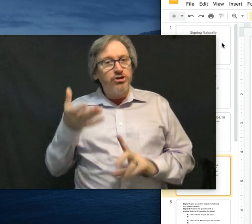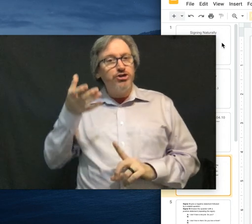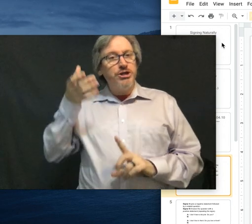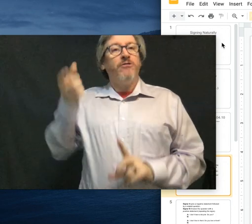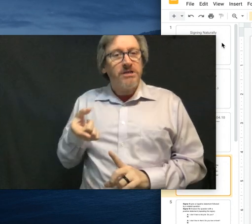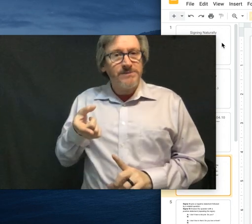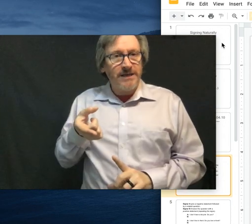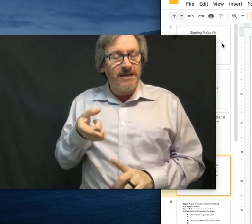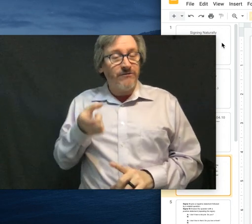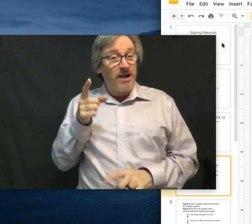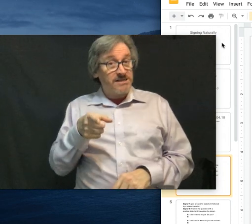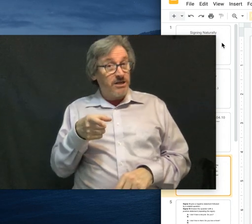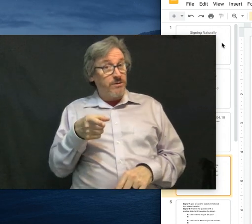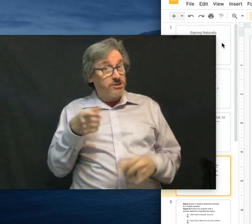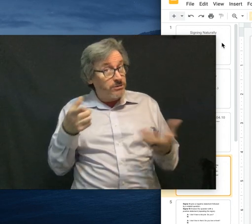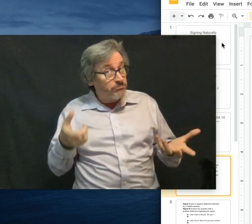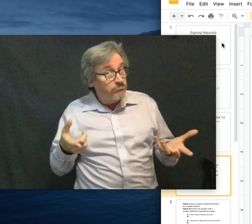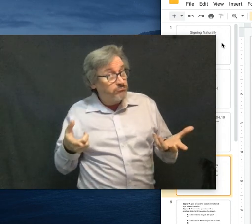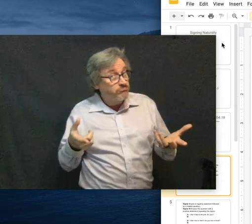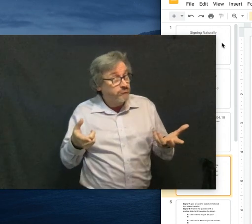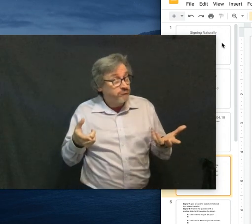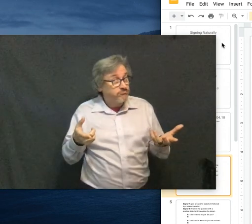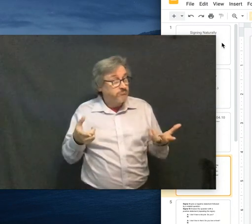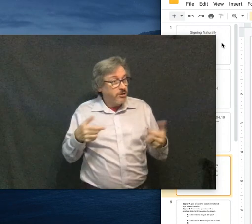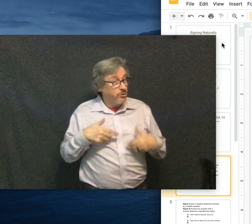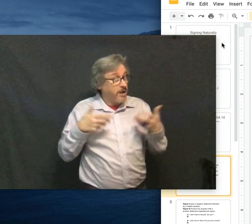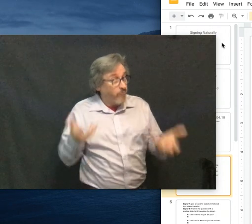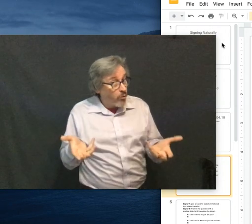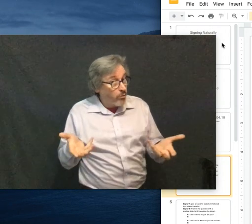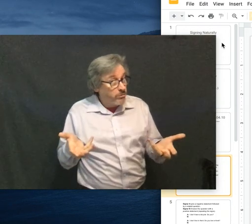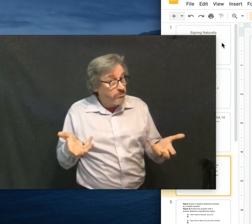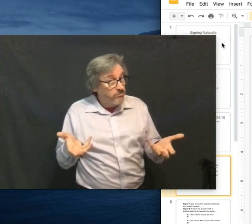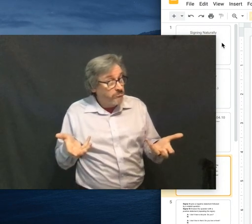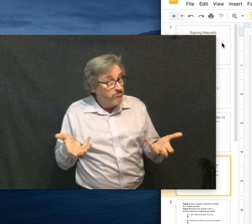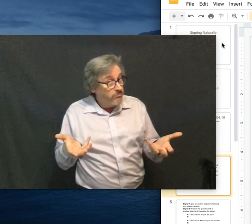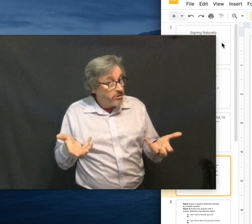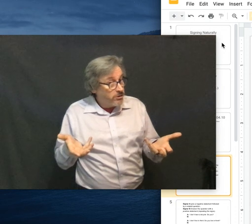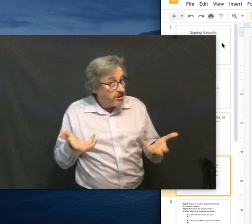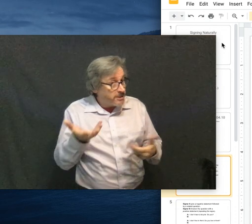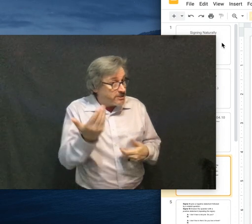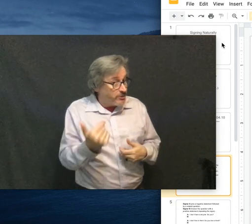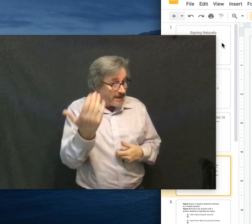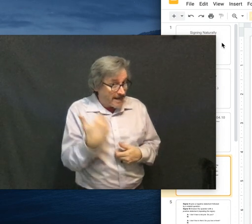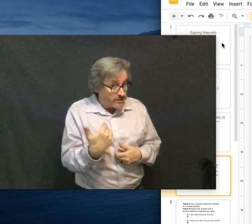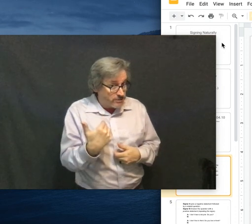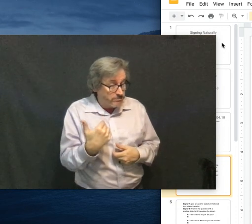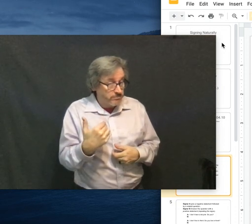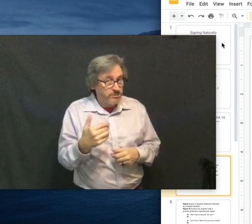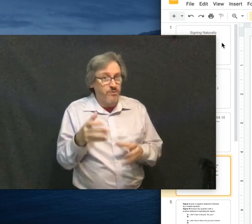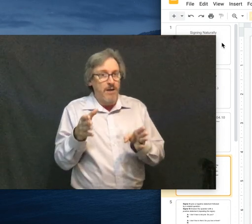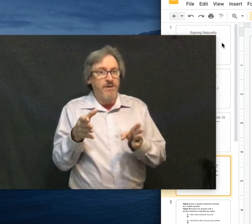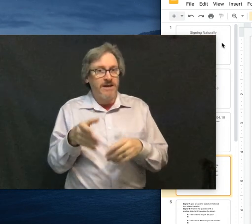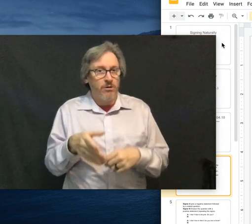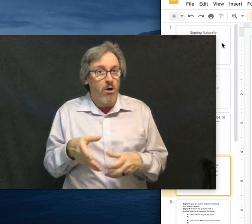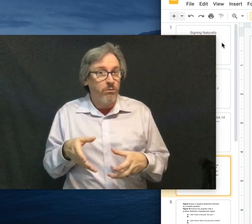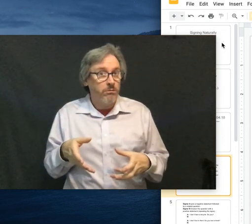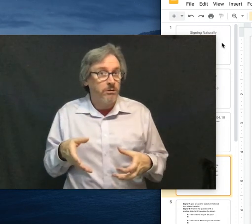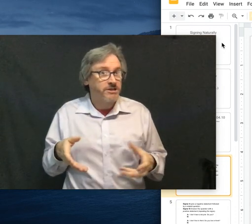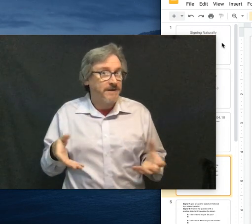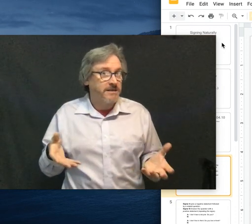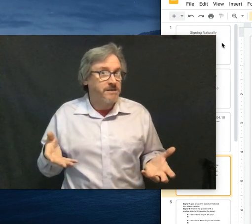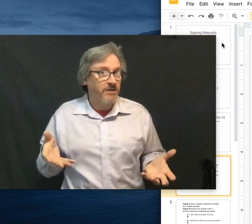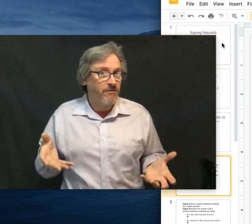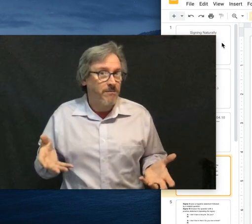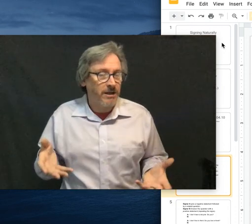And generally speaking, if you're asking a question, you kind of hold until you get an answer. So that way they know, oh,